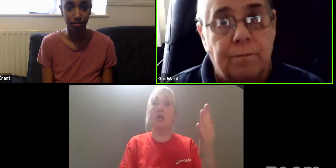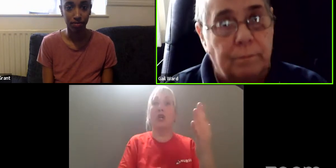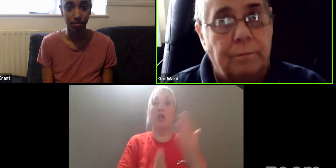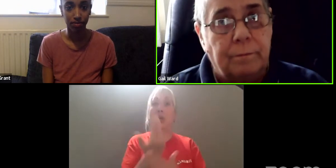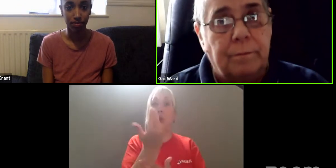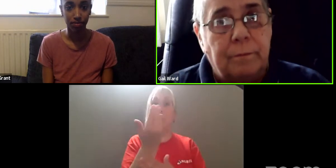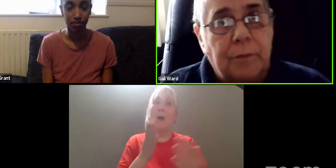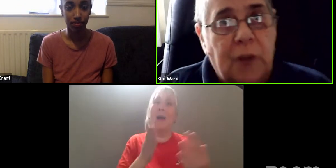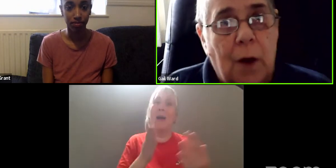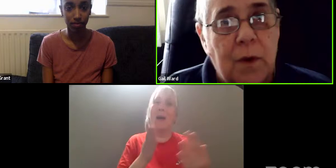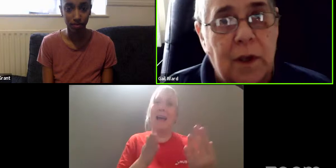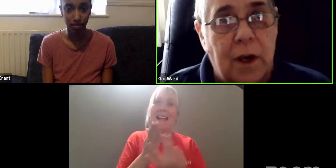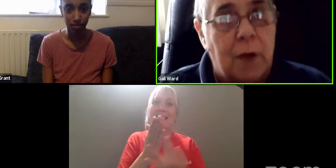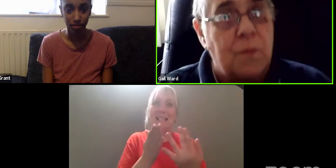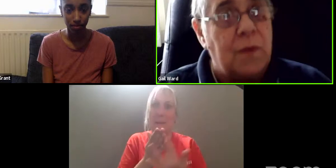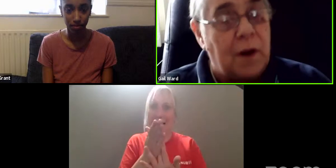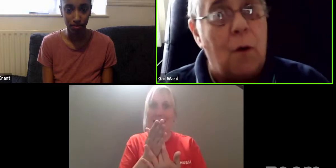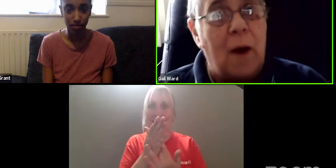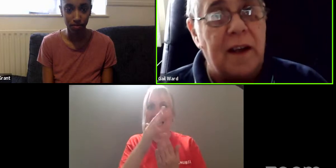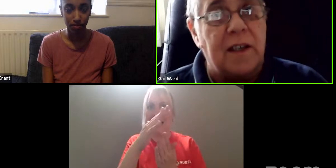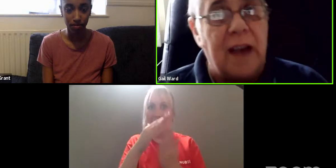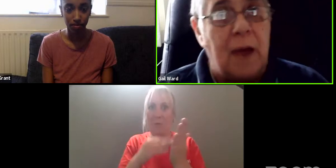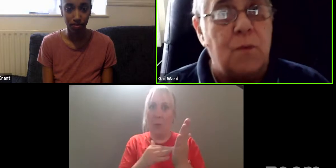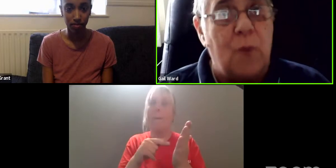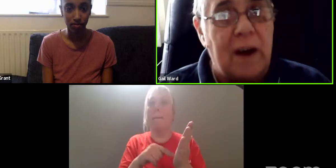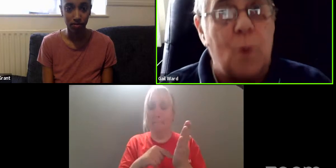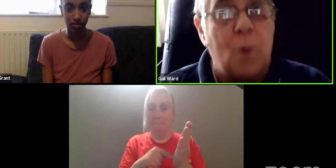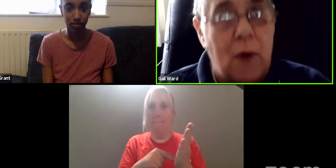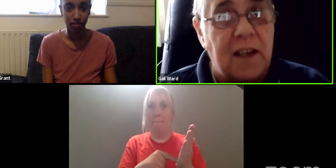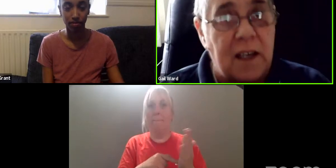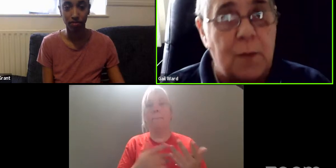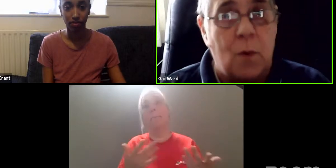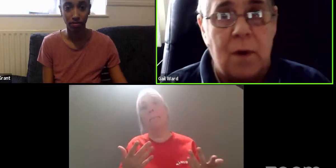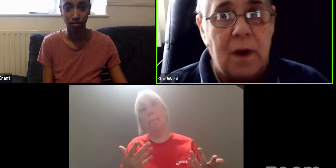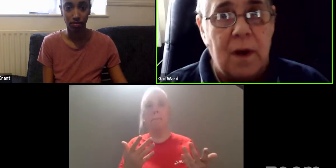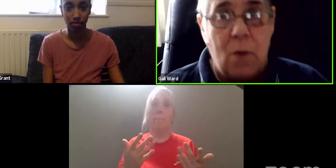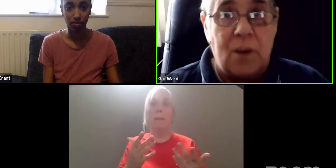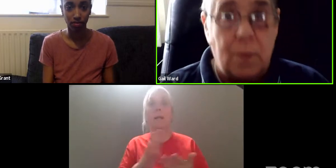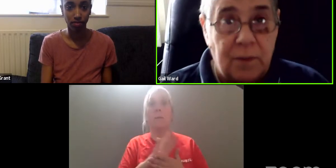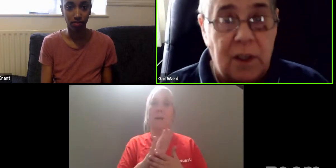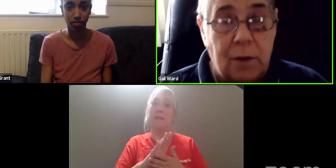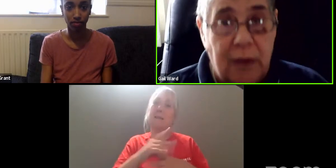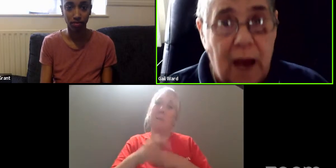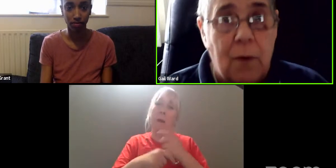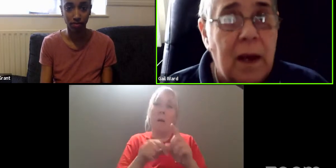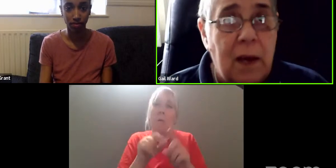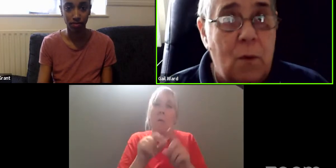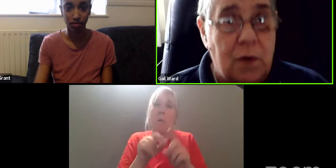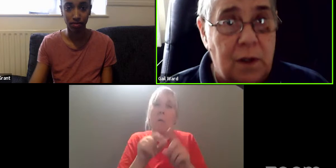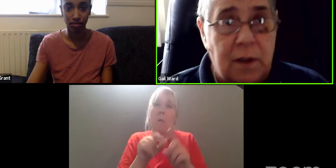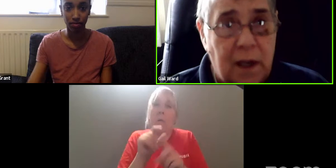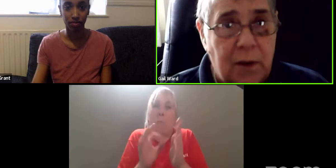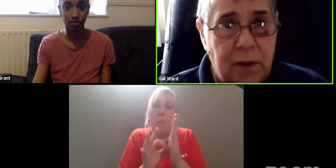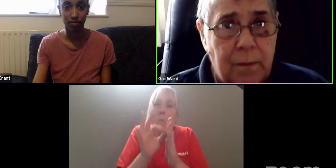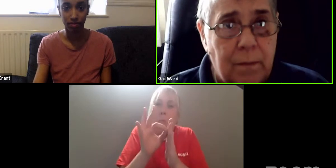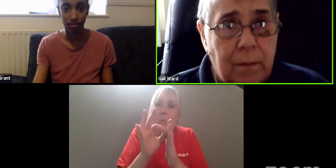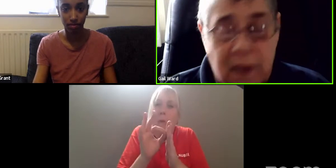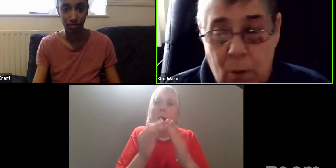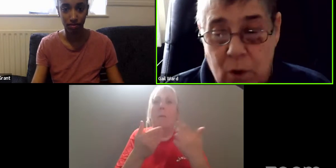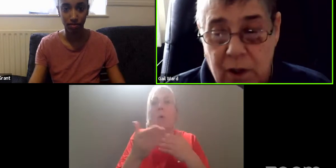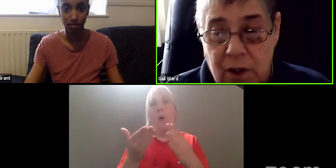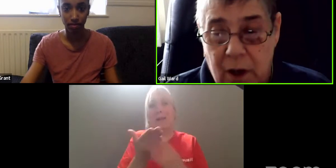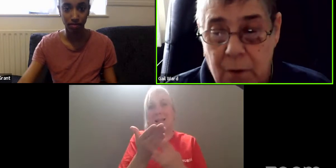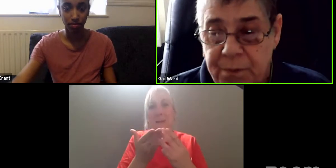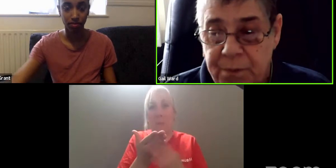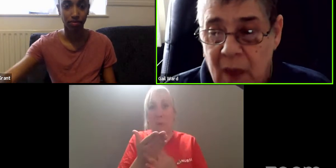form. So, you know, there are ways now where it's more accessible, whereas up until now, it wasn't that.